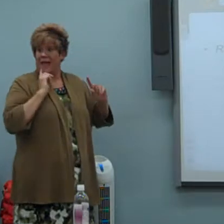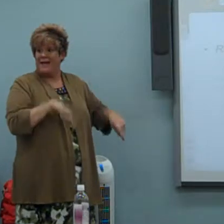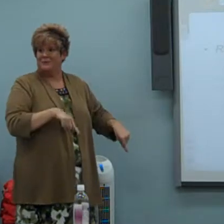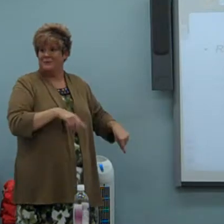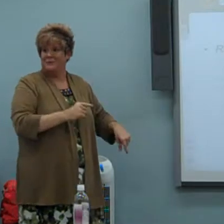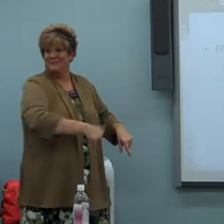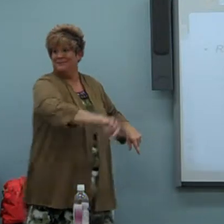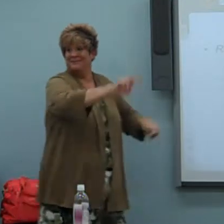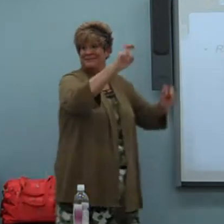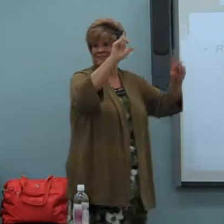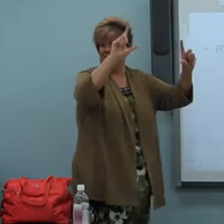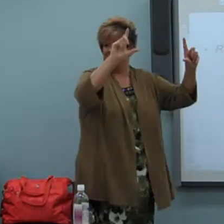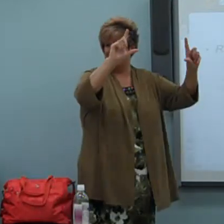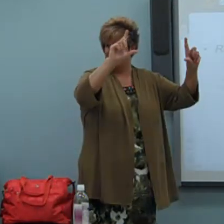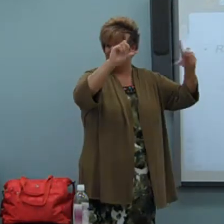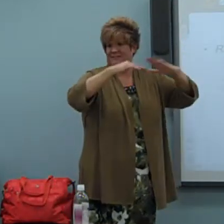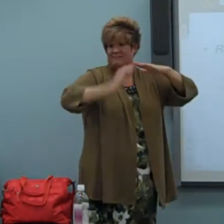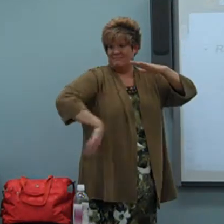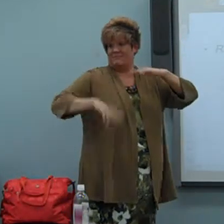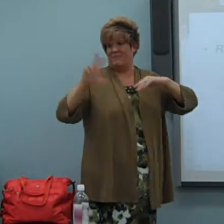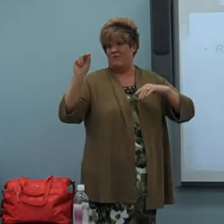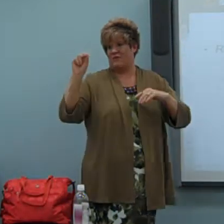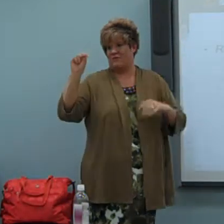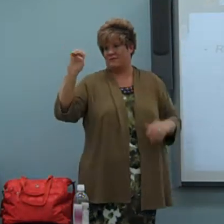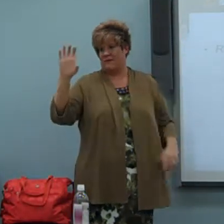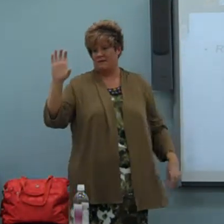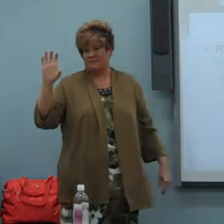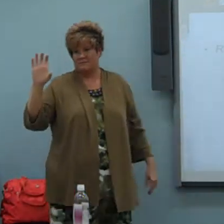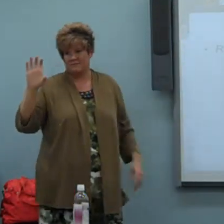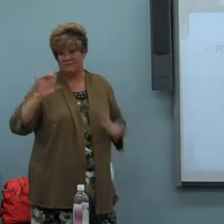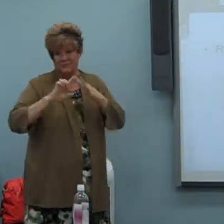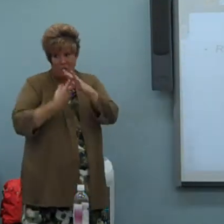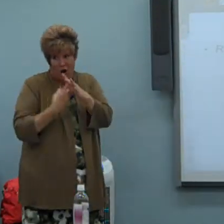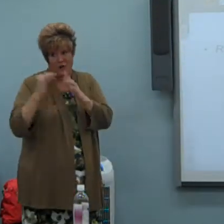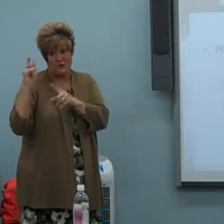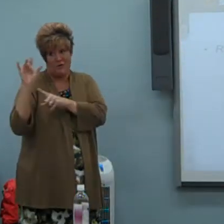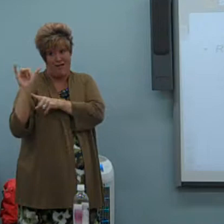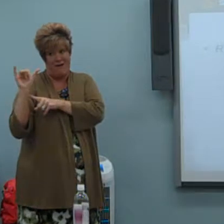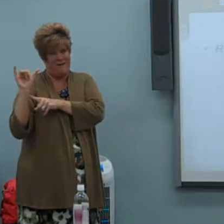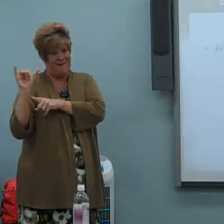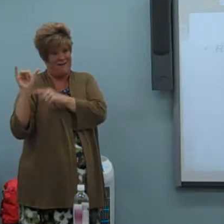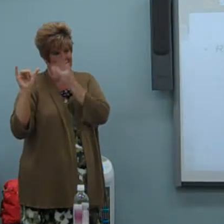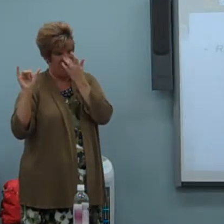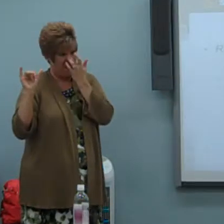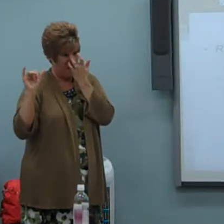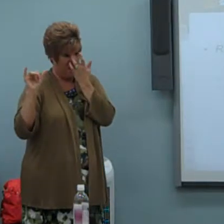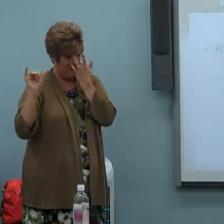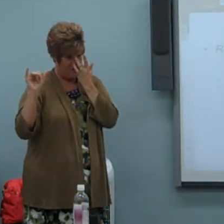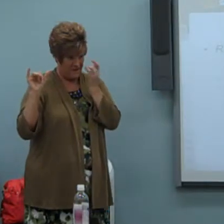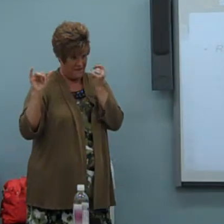we quickly answer it, and it pops up. And it has to be less than 30 seconds from when it pops up on the screen.